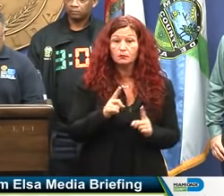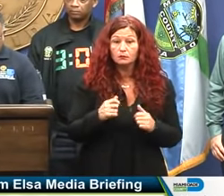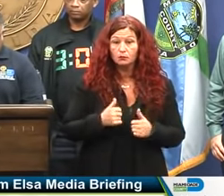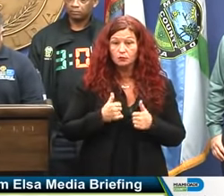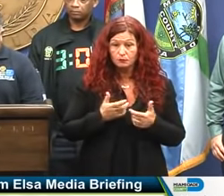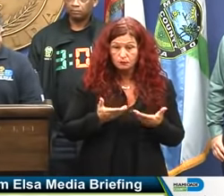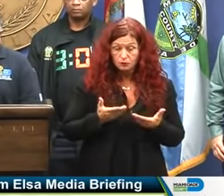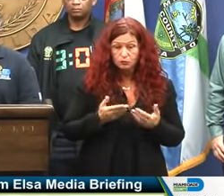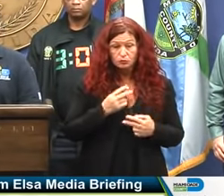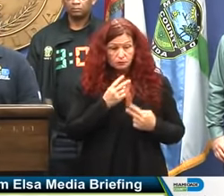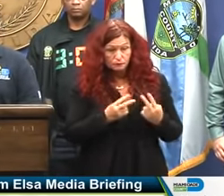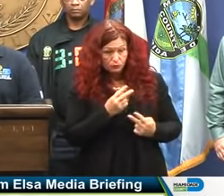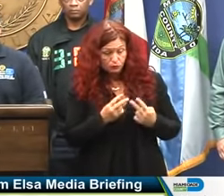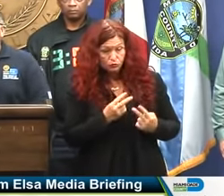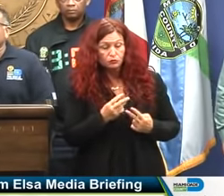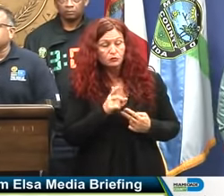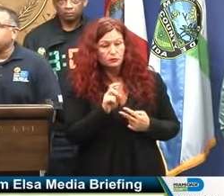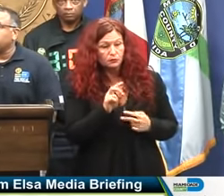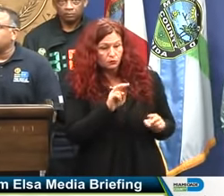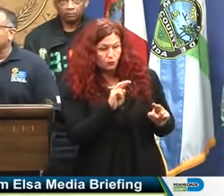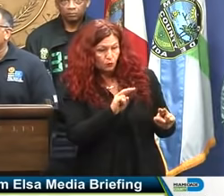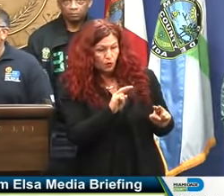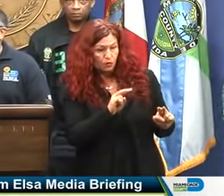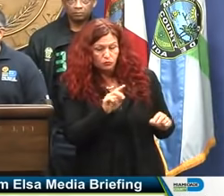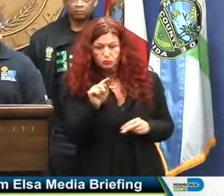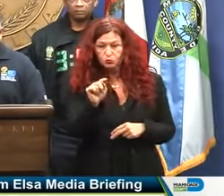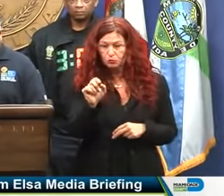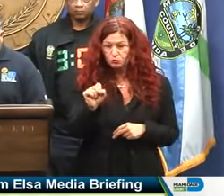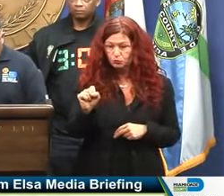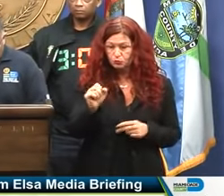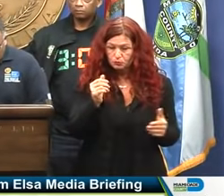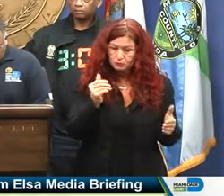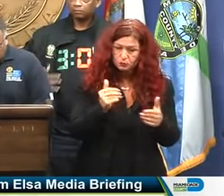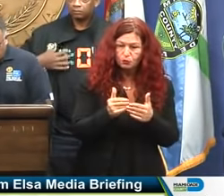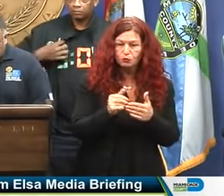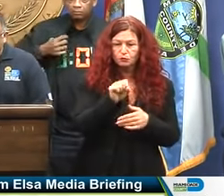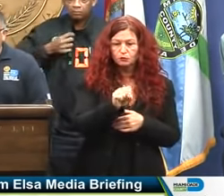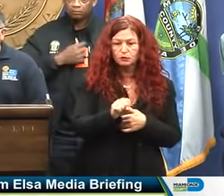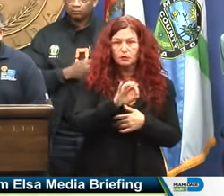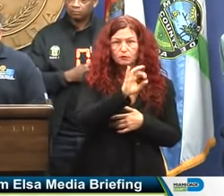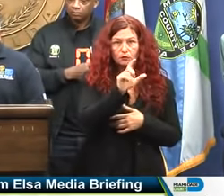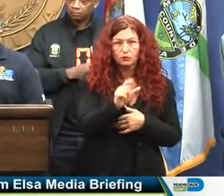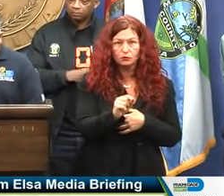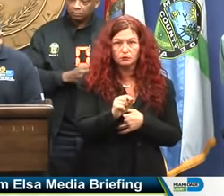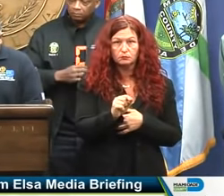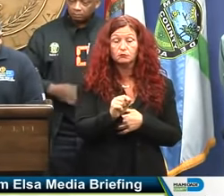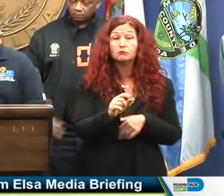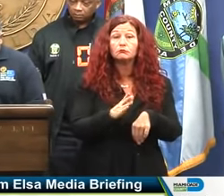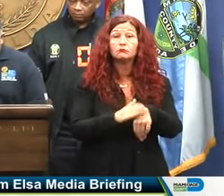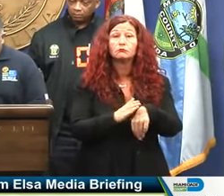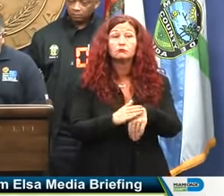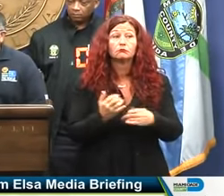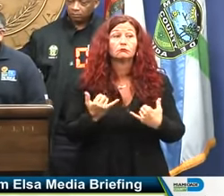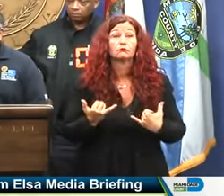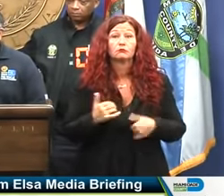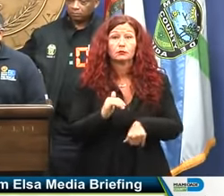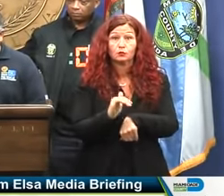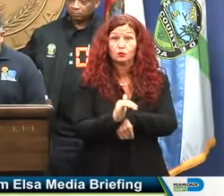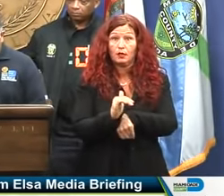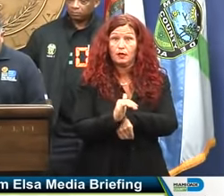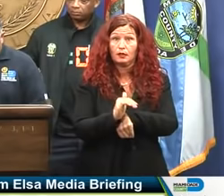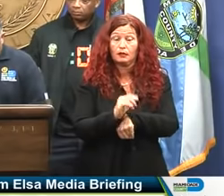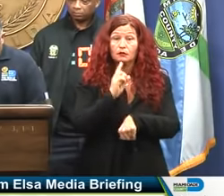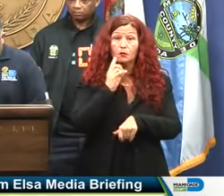monitoring Tropical Storm Elsa as it makes its closest approach to South Florida. Starting this evening, residents should avoid any